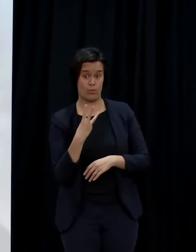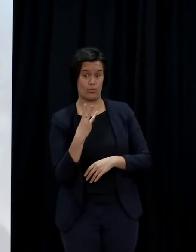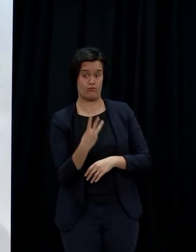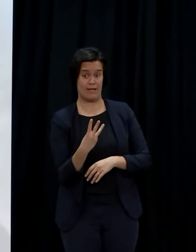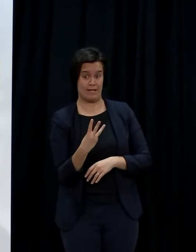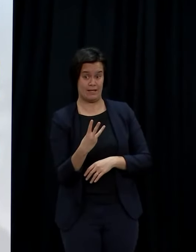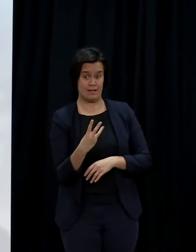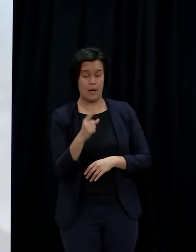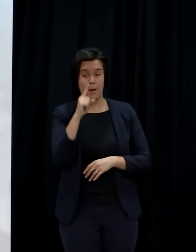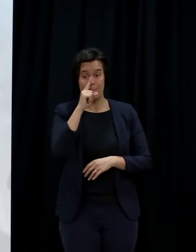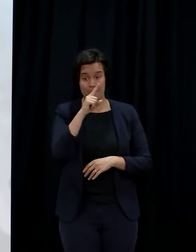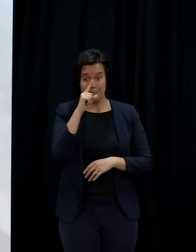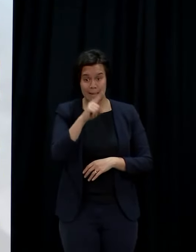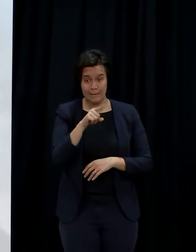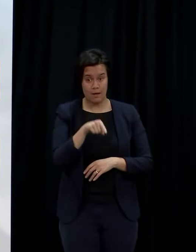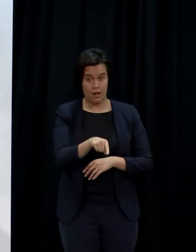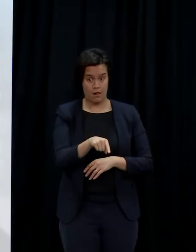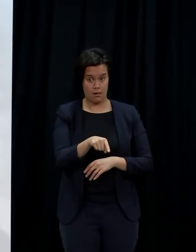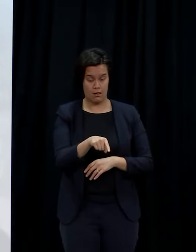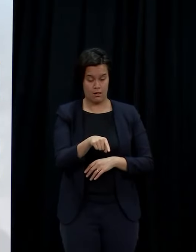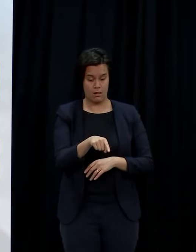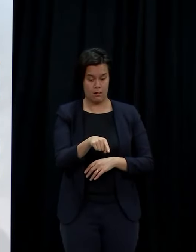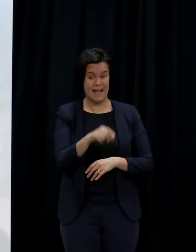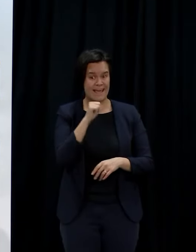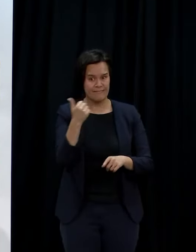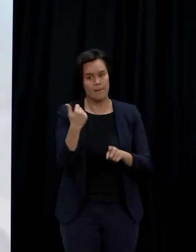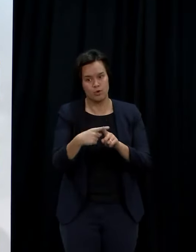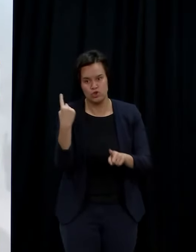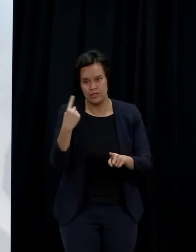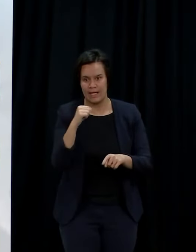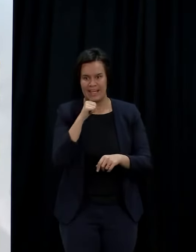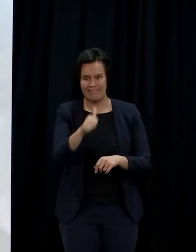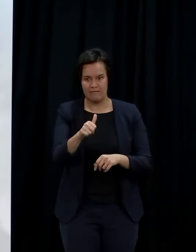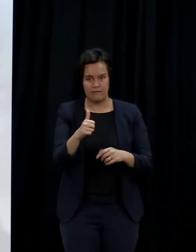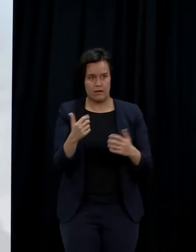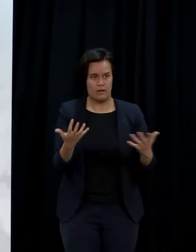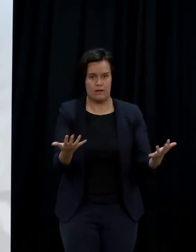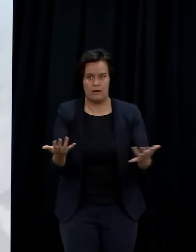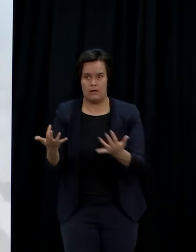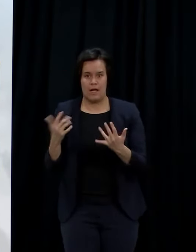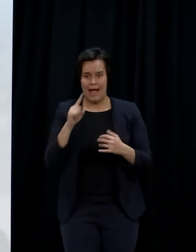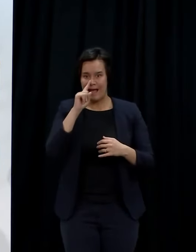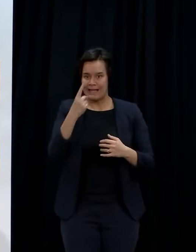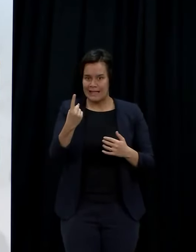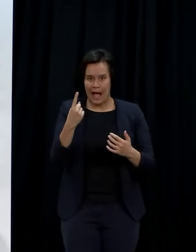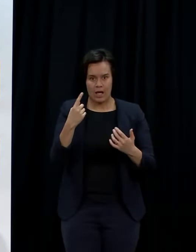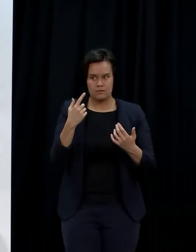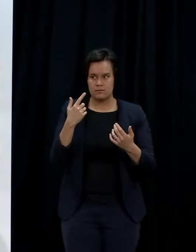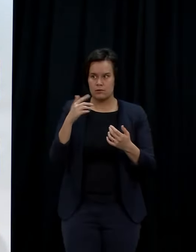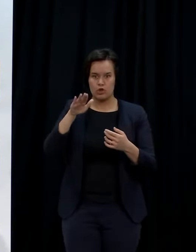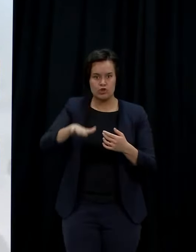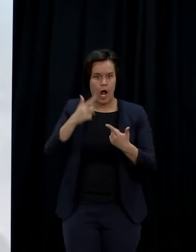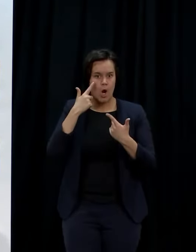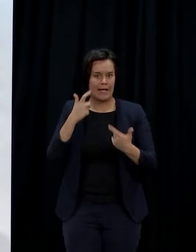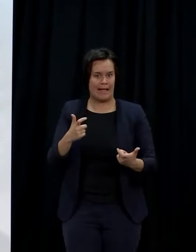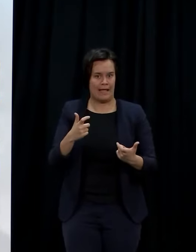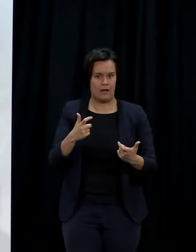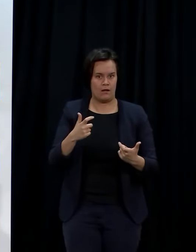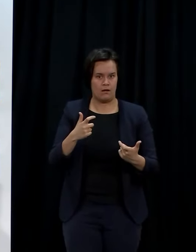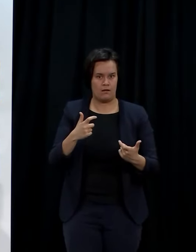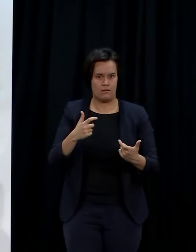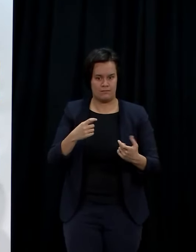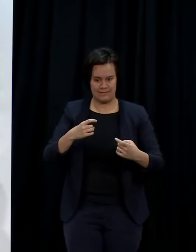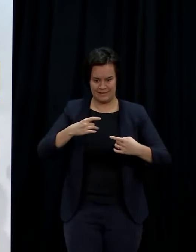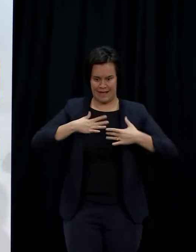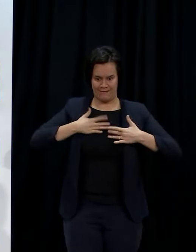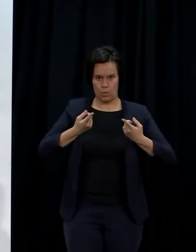level 3, people are able, in those emergency situations where they have no other way to find care, they are able to access